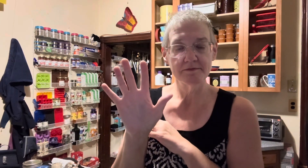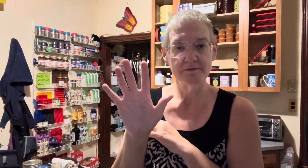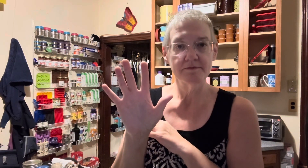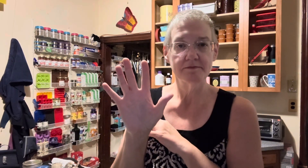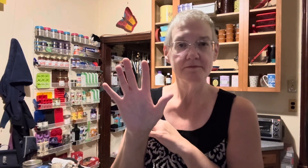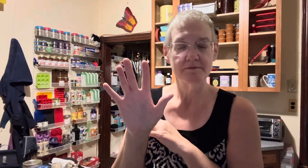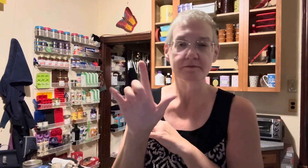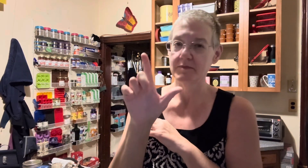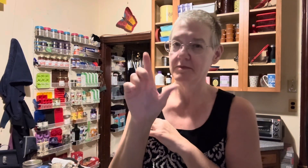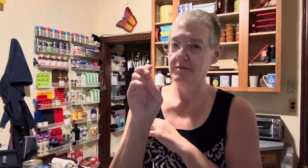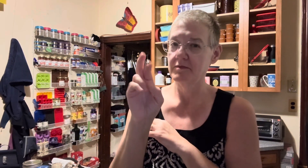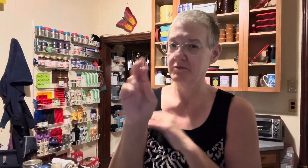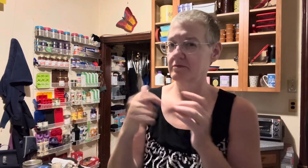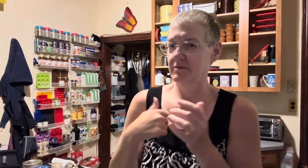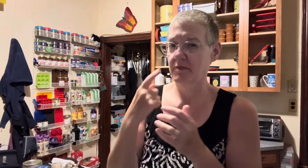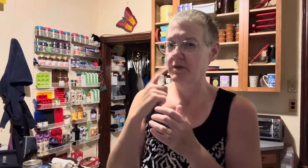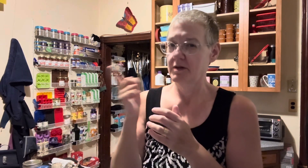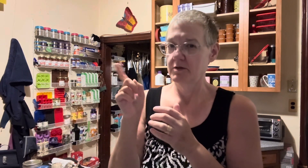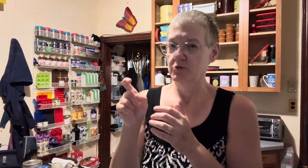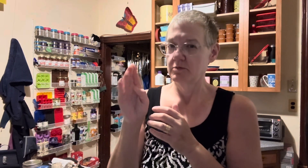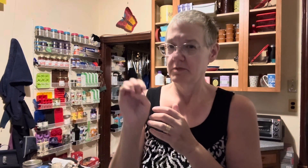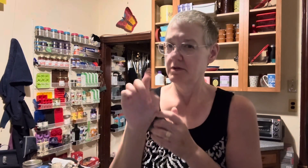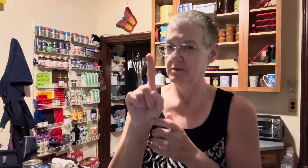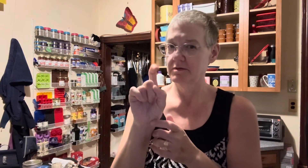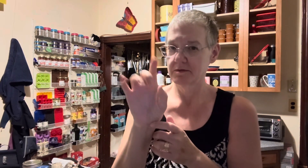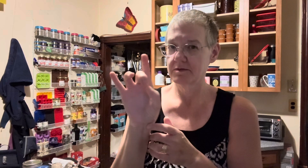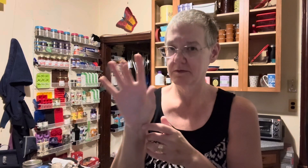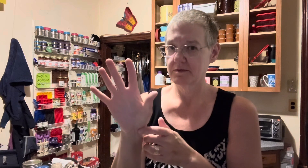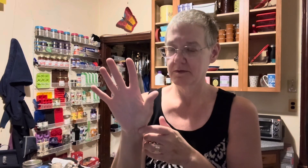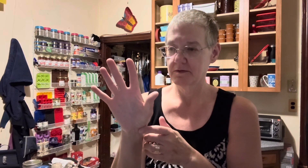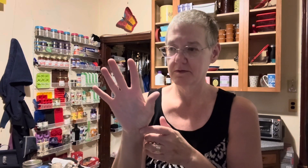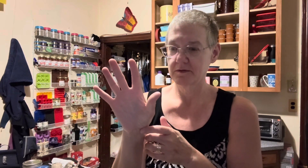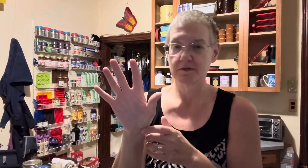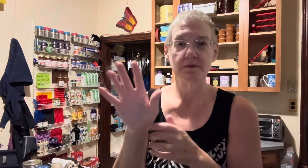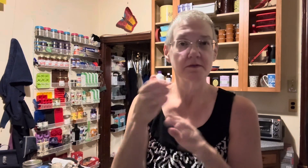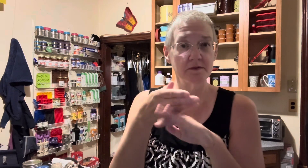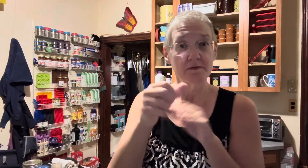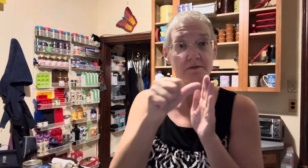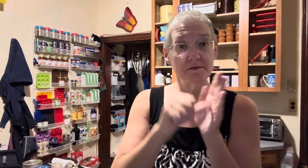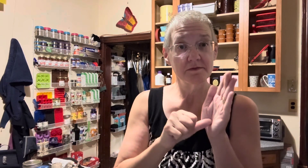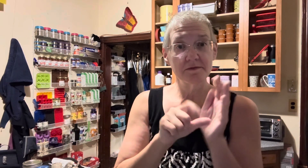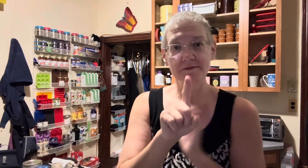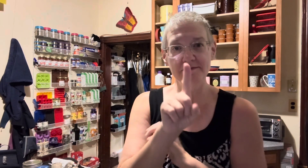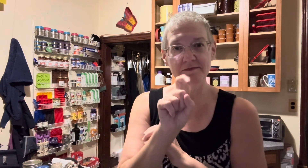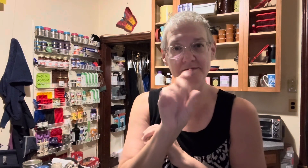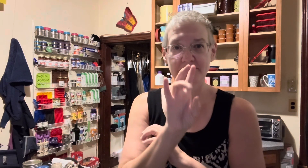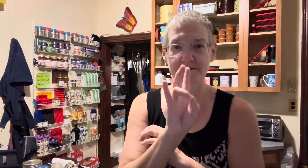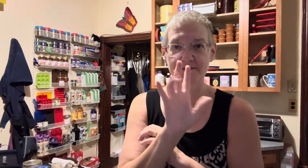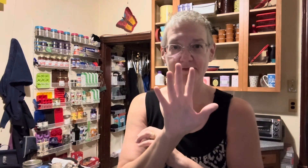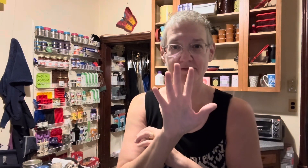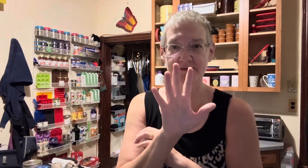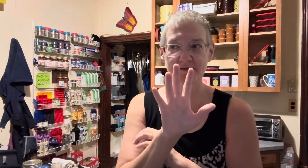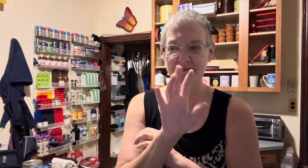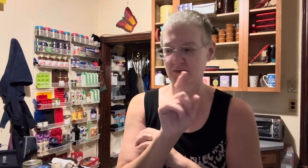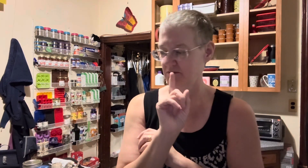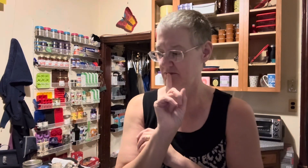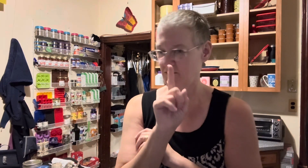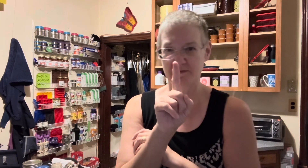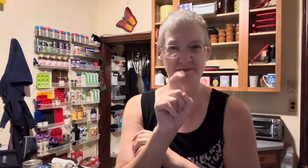and after surgery, I think 185 is good for him, but after surgery, he had dropped down to 175. No,